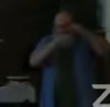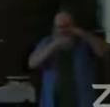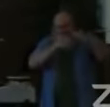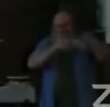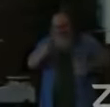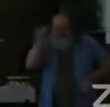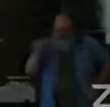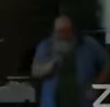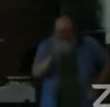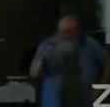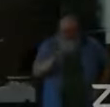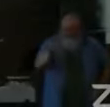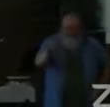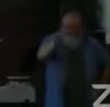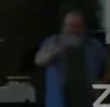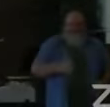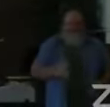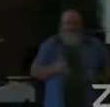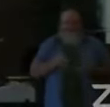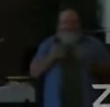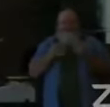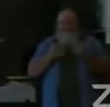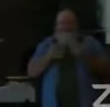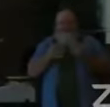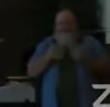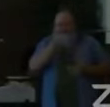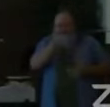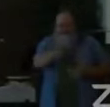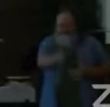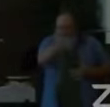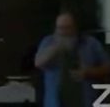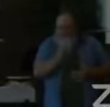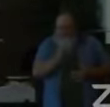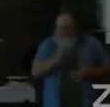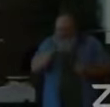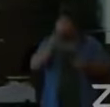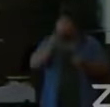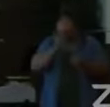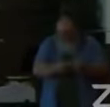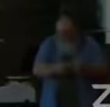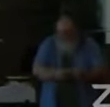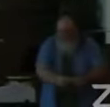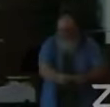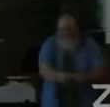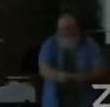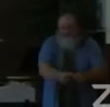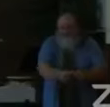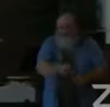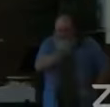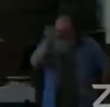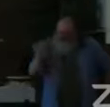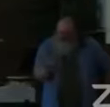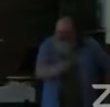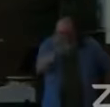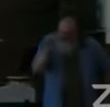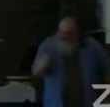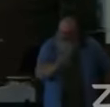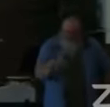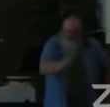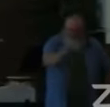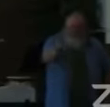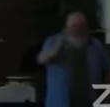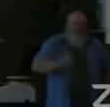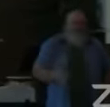lie, promised before the beginning of time. God promised us eternal life. You can bank on that. It's a hope that we